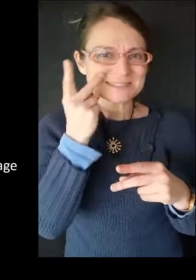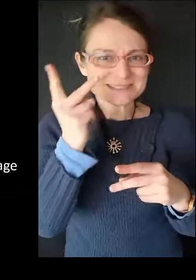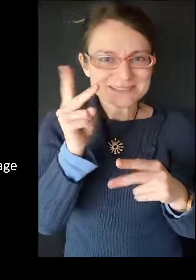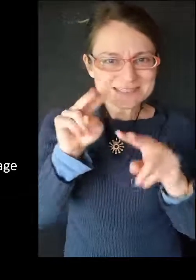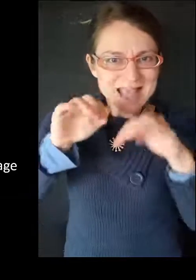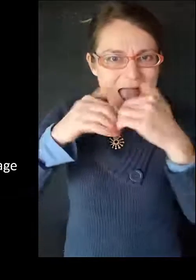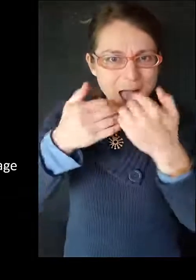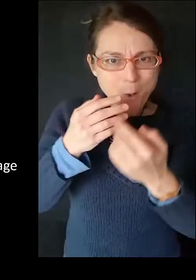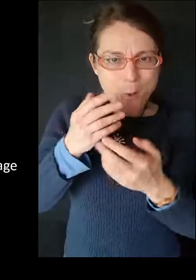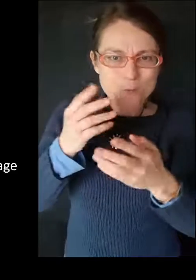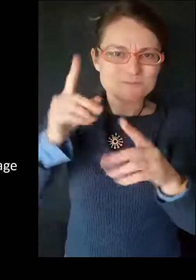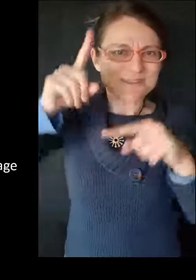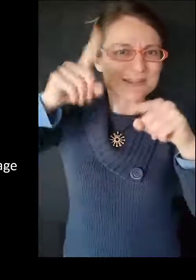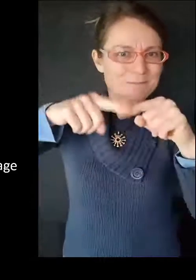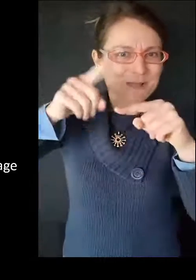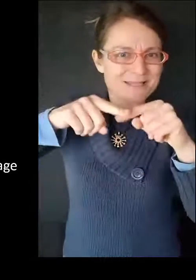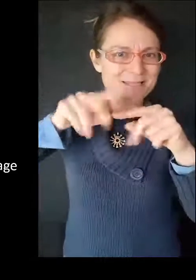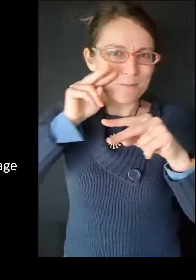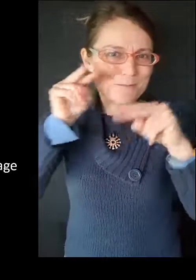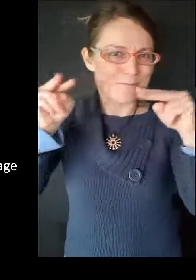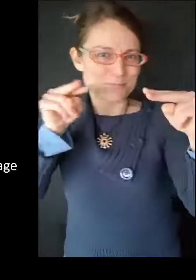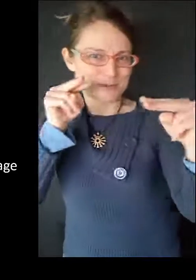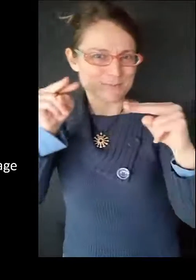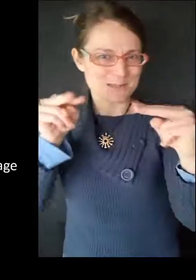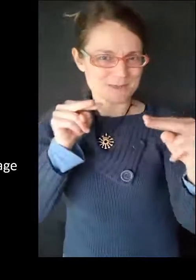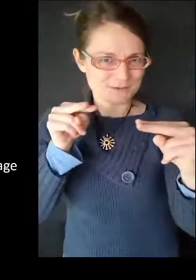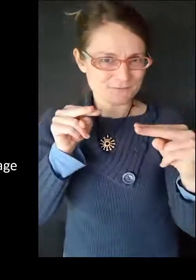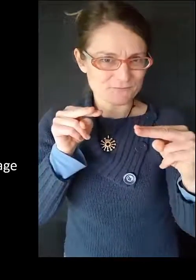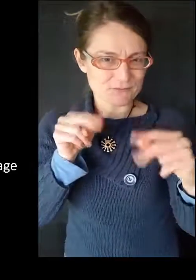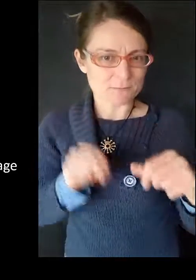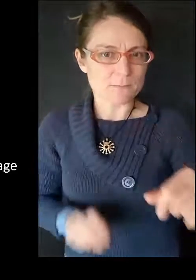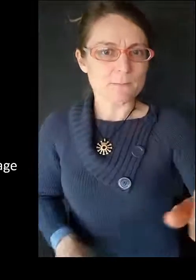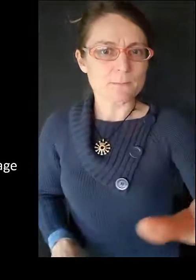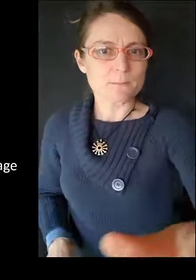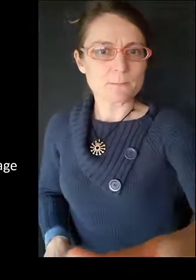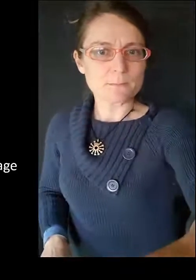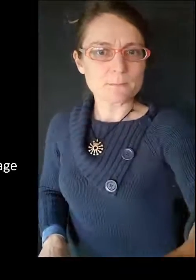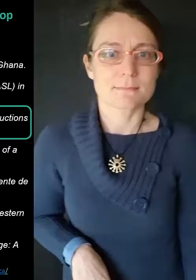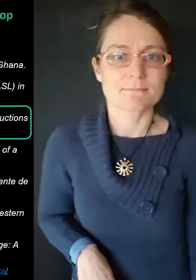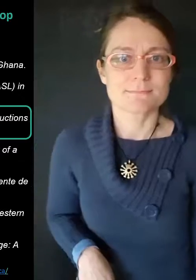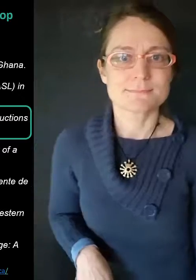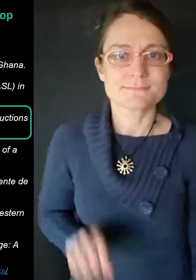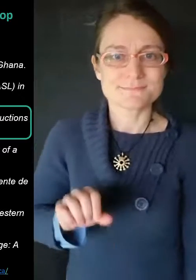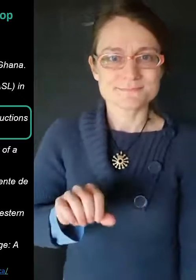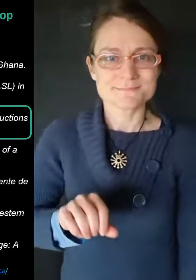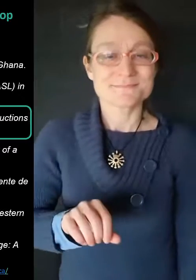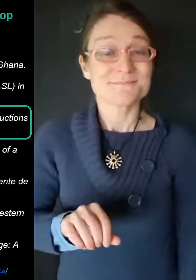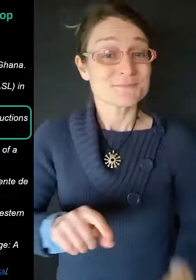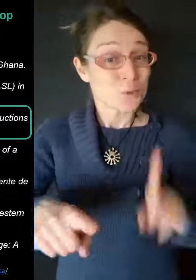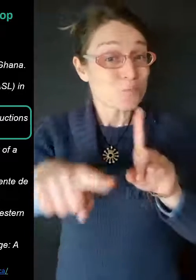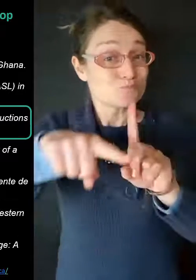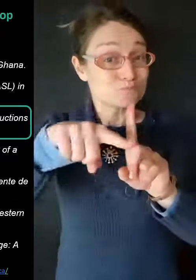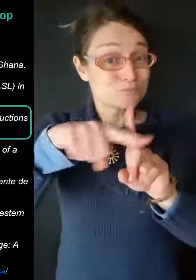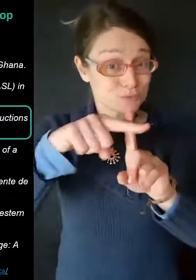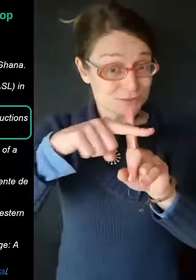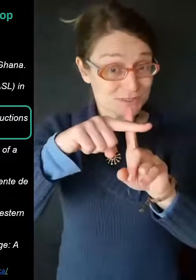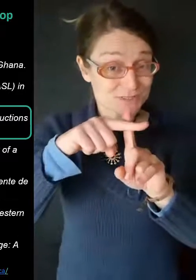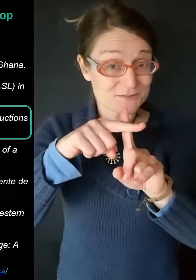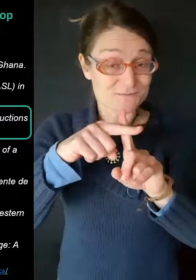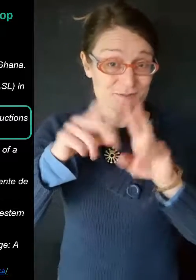Depending on from where you look, you'll see a different thing. So the perspective on sign.